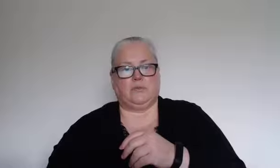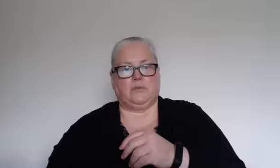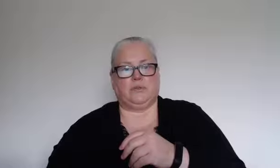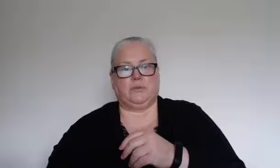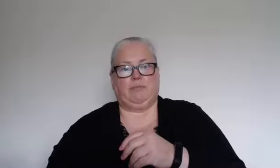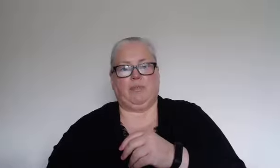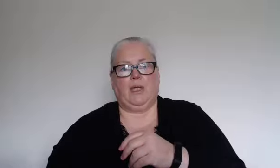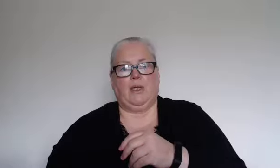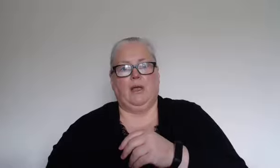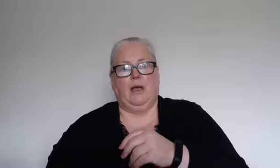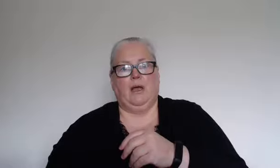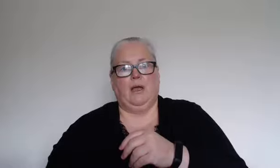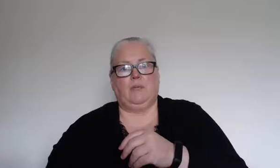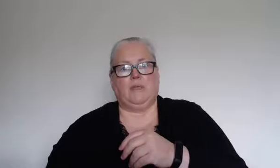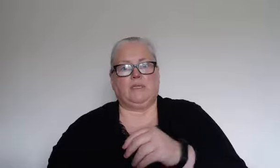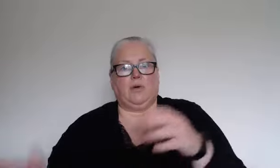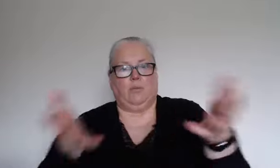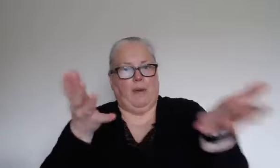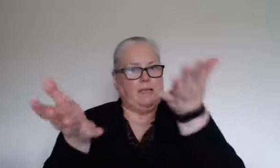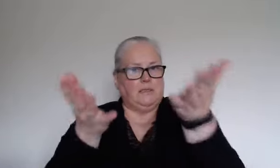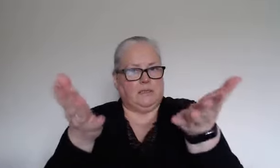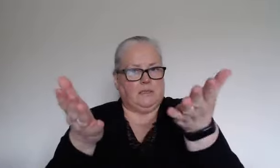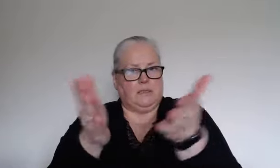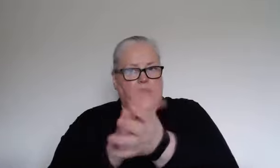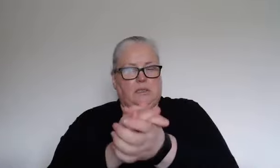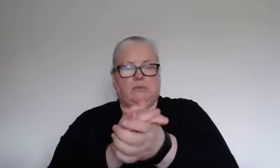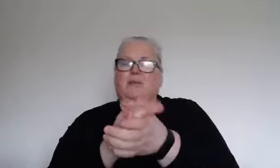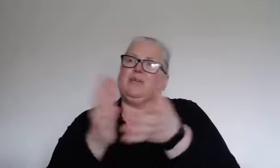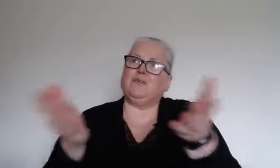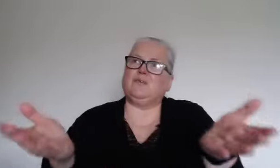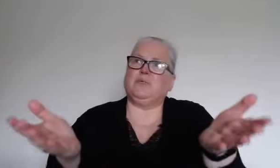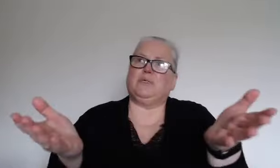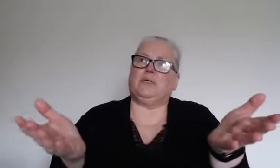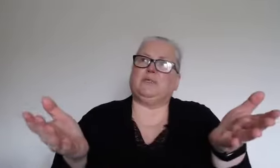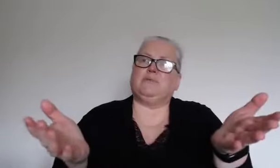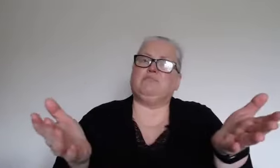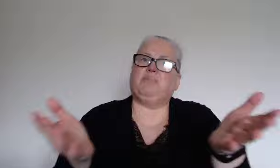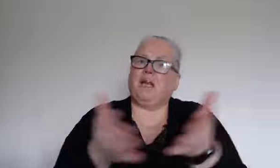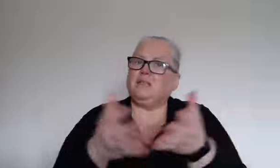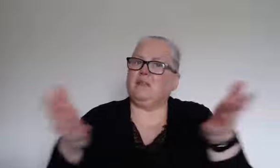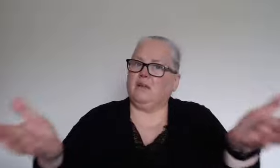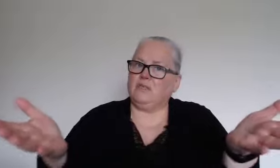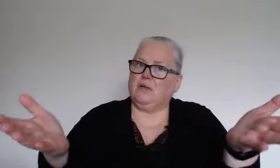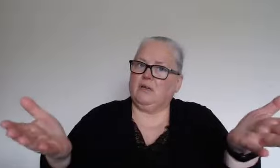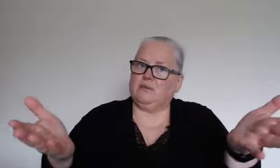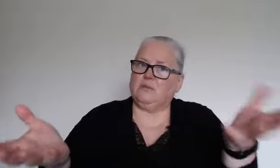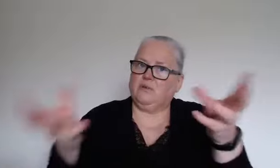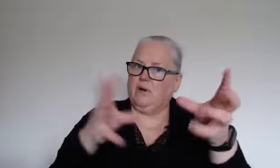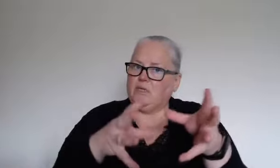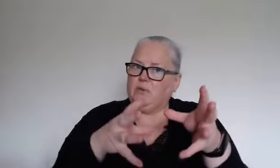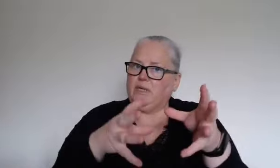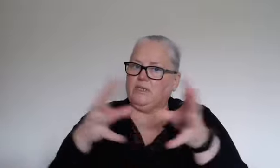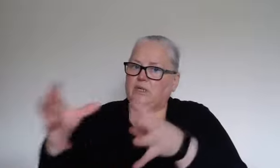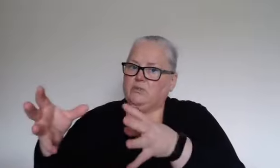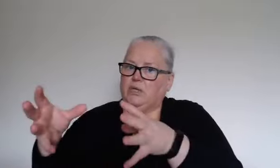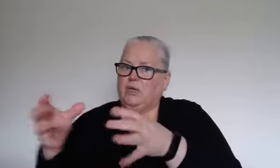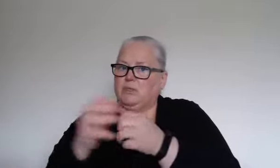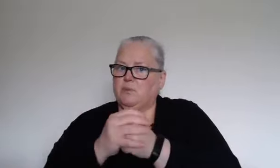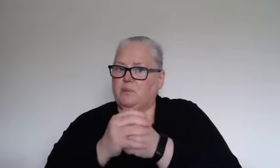disorders. So balanced diets. I don't like using the word diet. Balanced lifestyle with regards to our eating and drinking is maybe